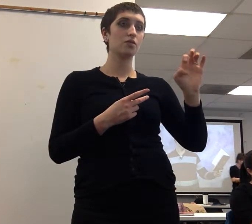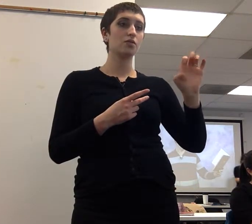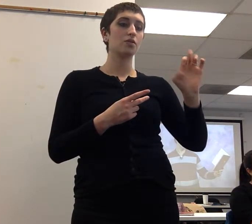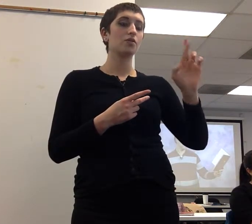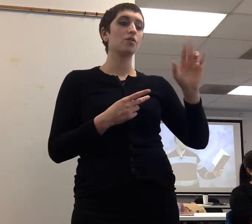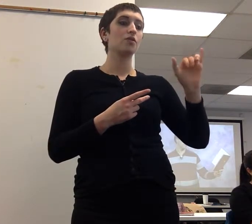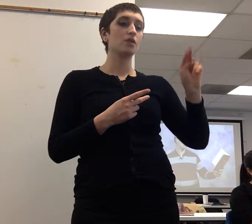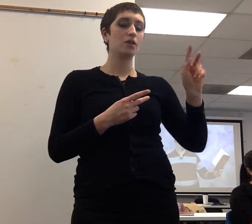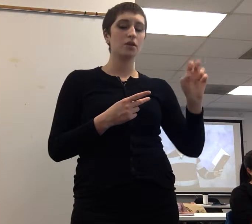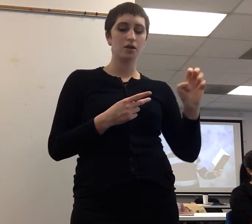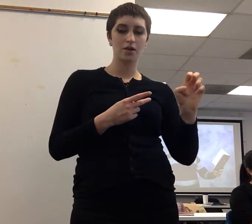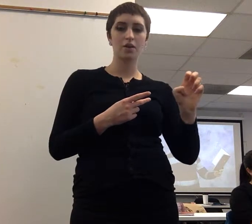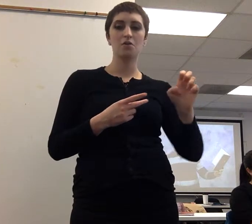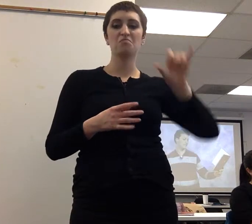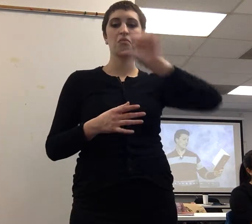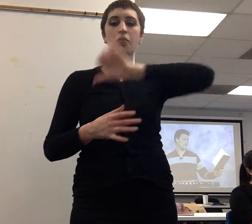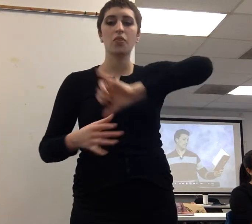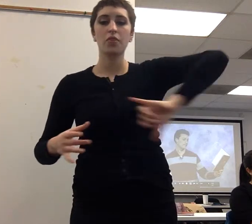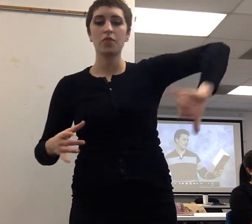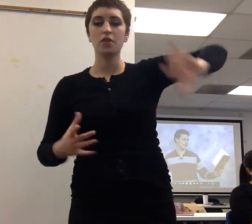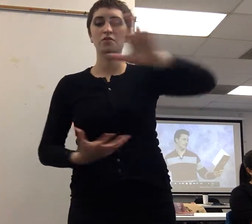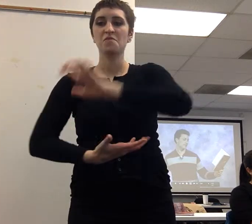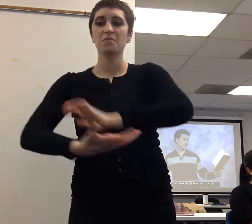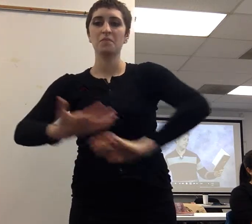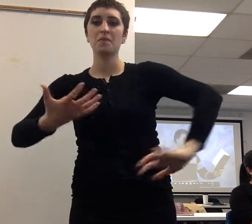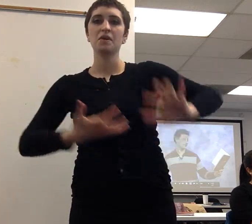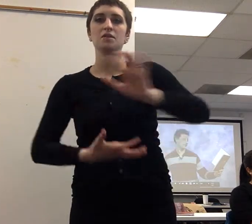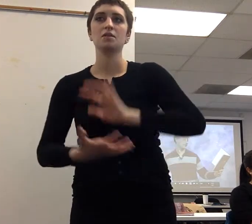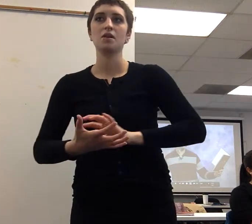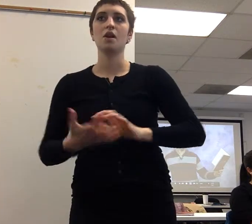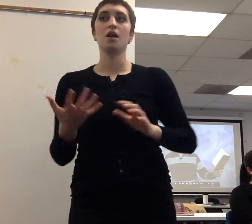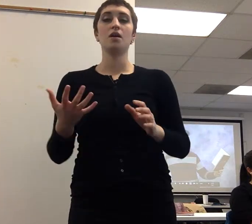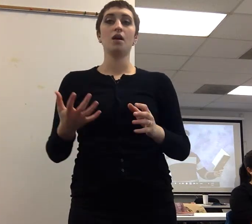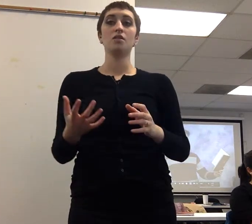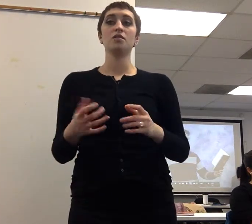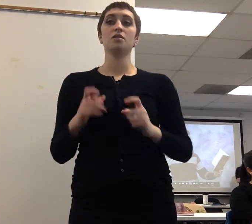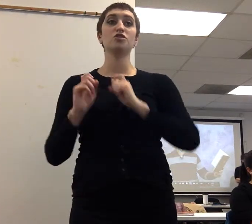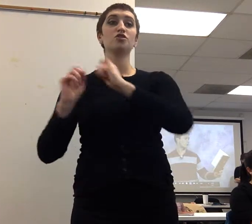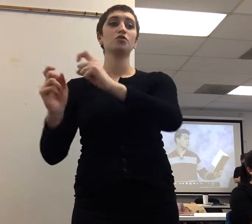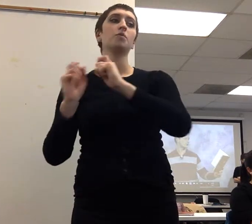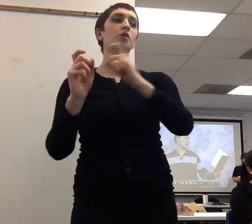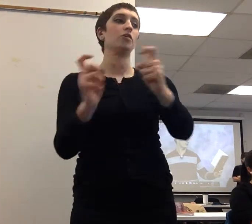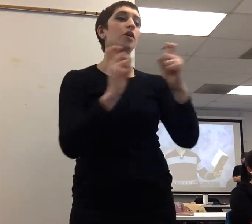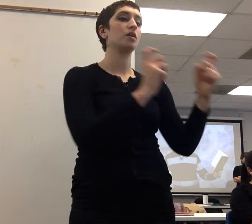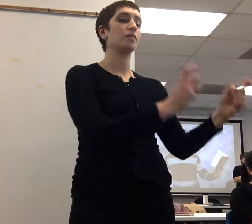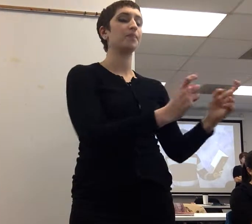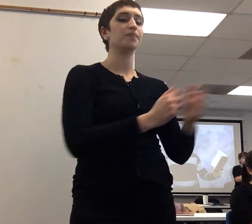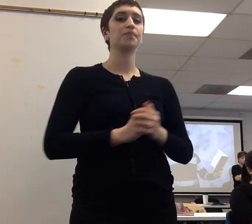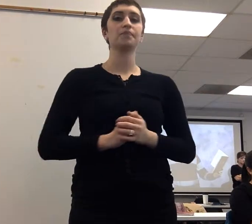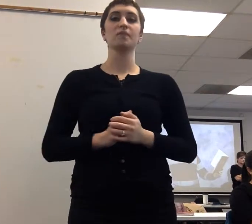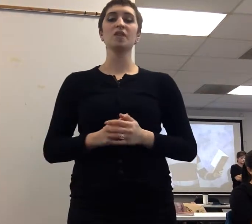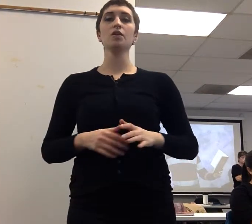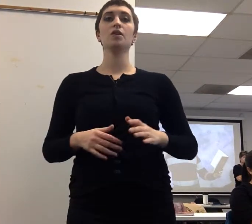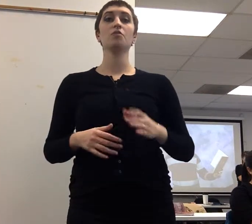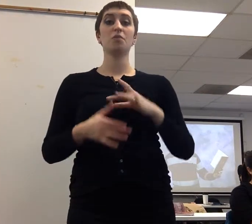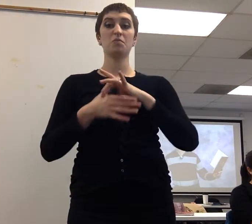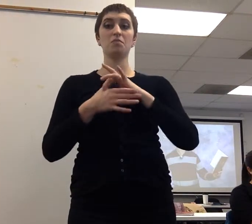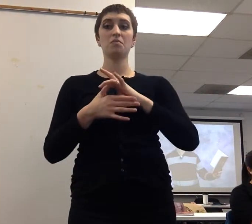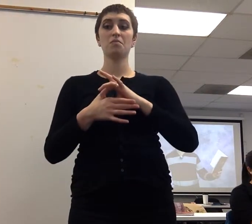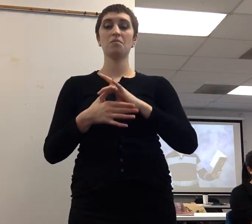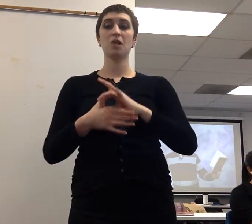be meat that had tumbled out on the floor, in the dirt and sawdust, where the workers had trampled and